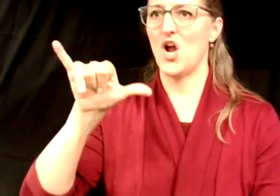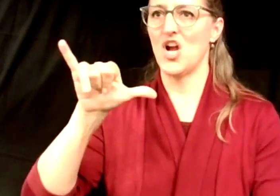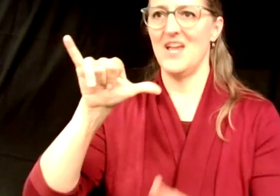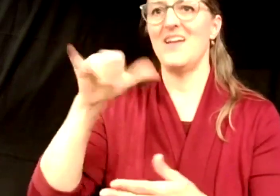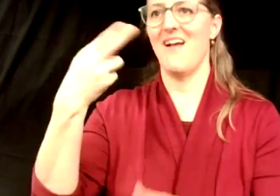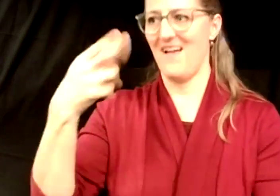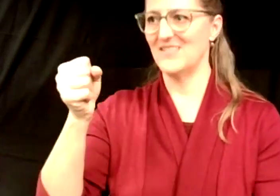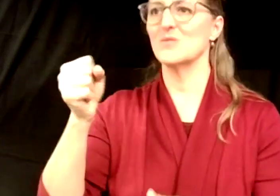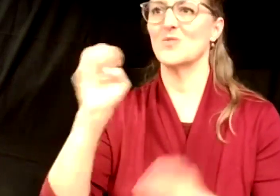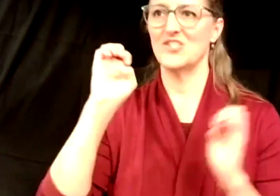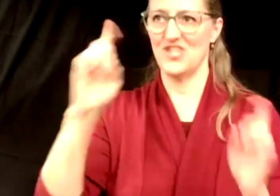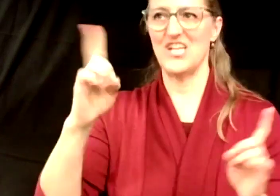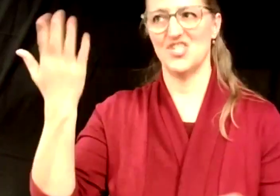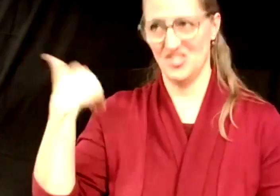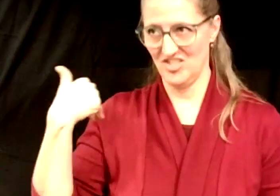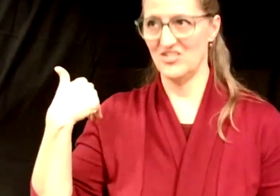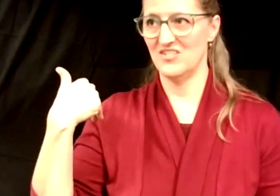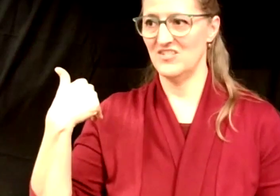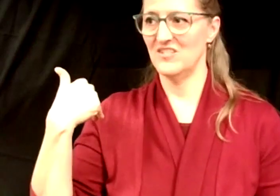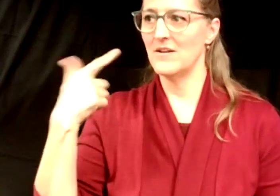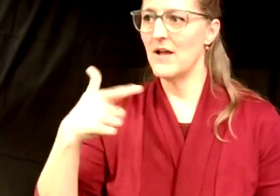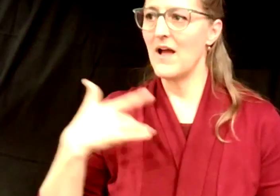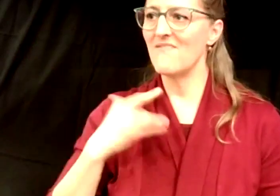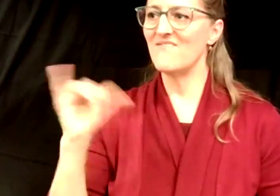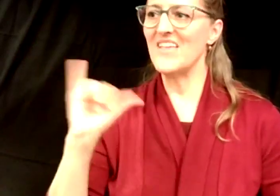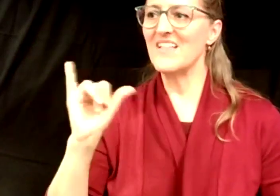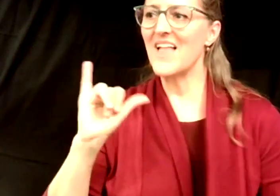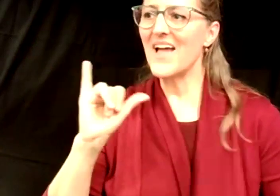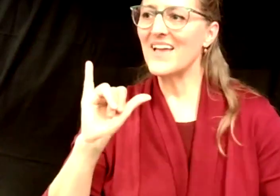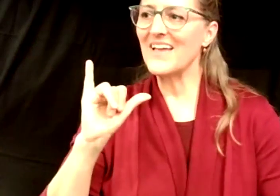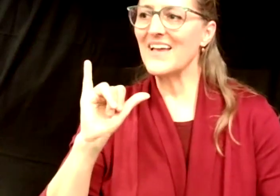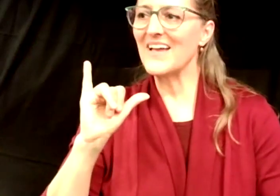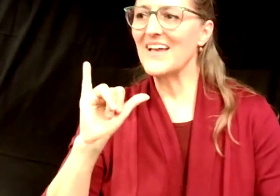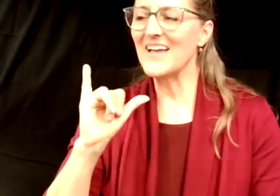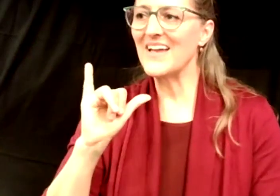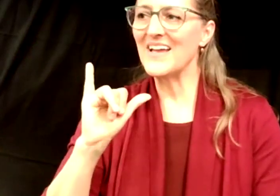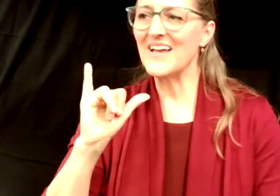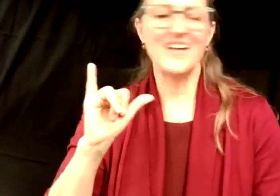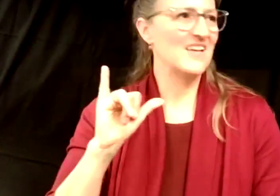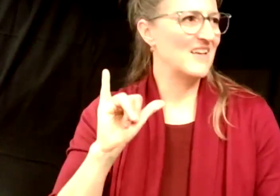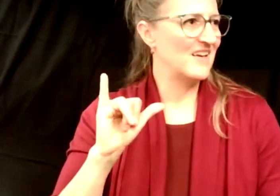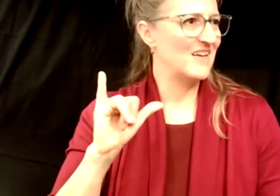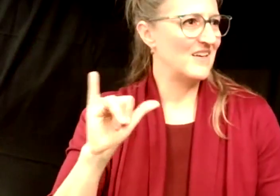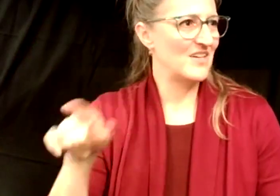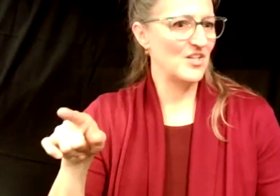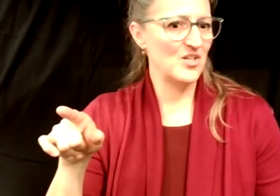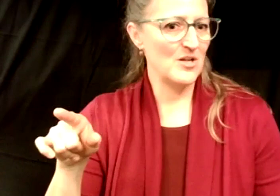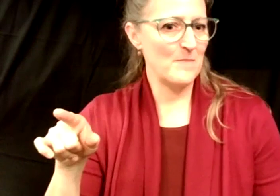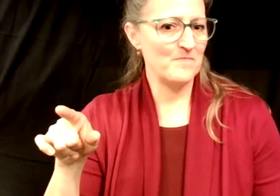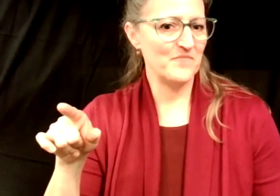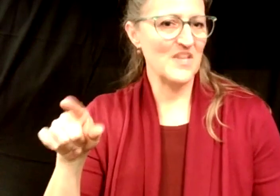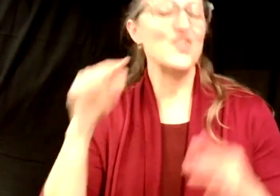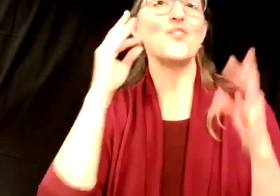this, it feels like y'all are defining post-secondary ed as university